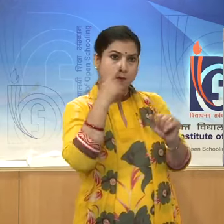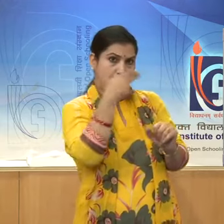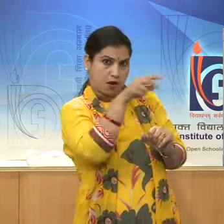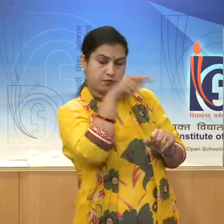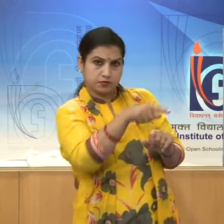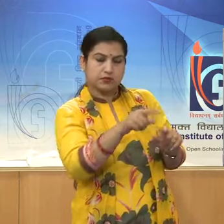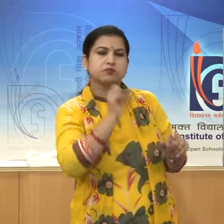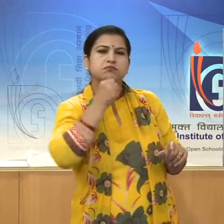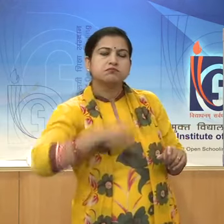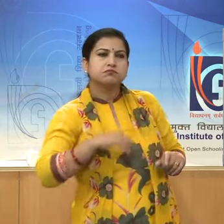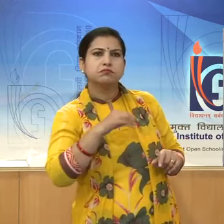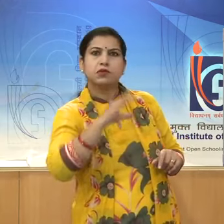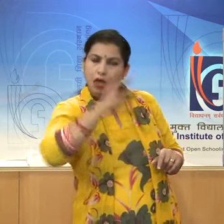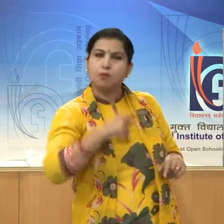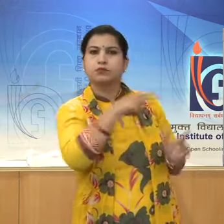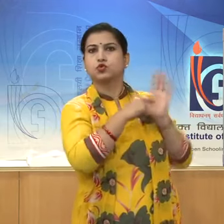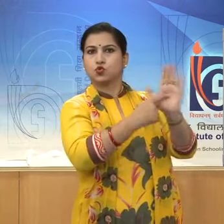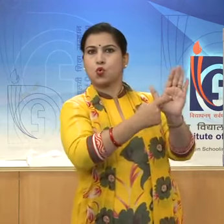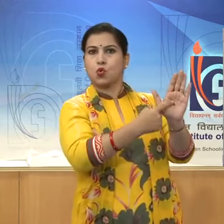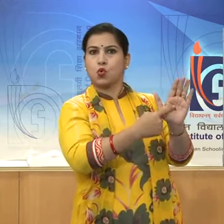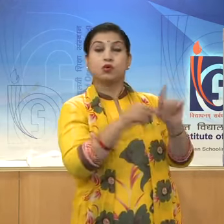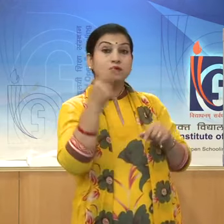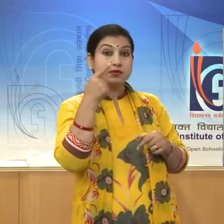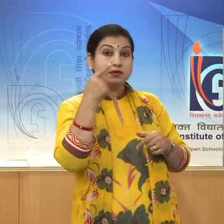much younger than her son.